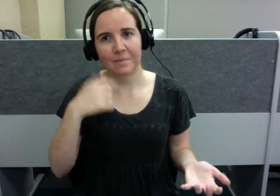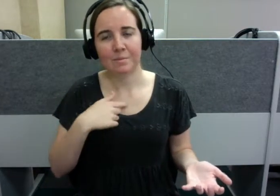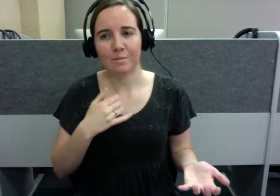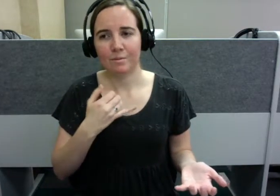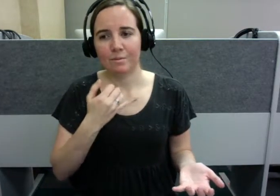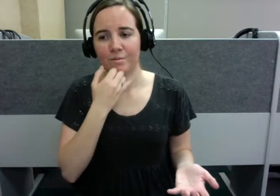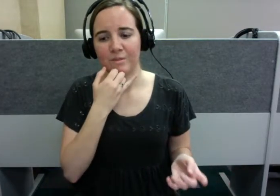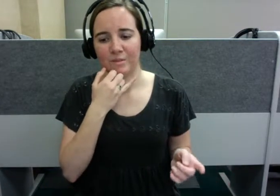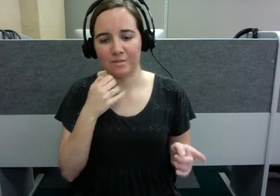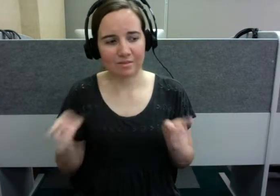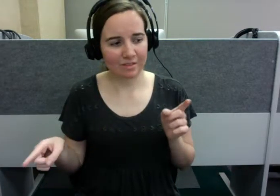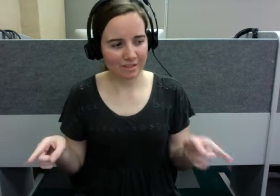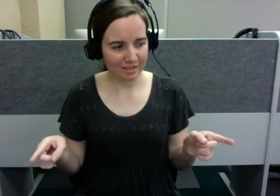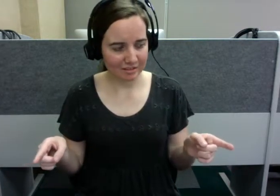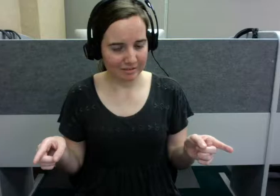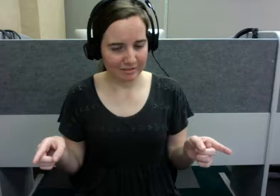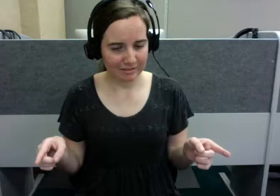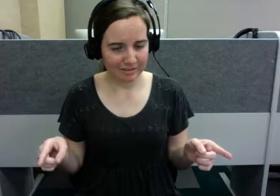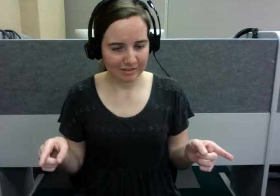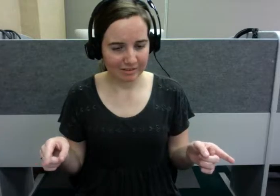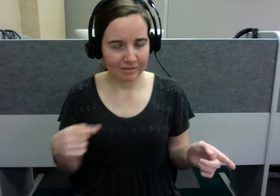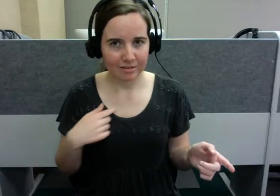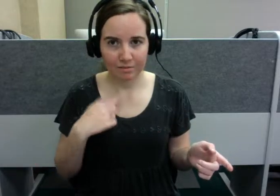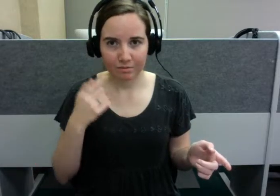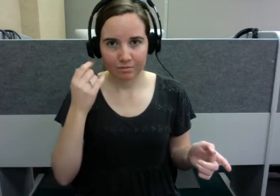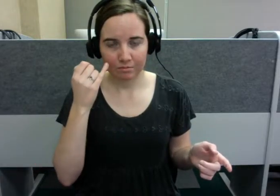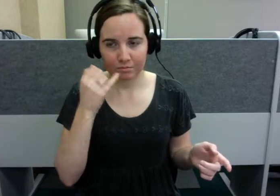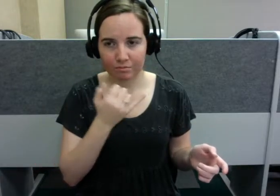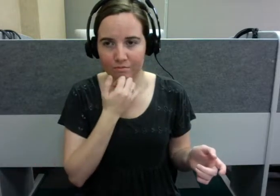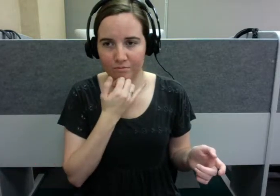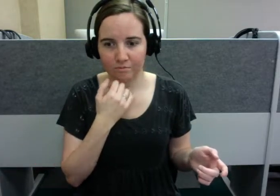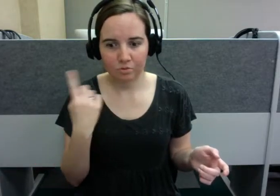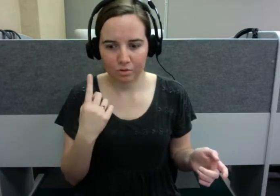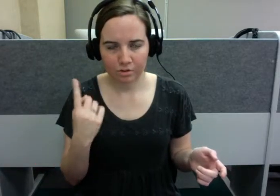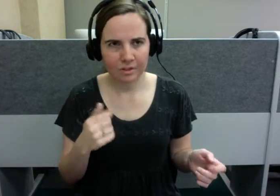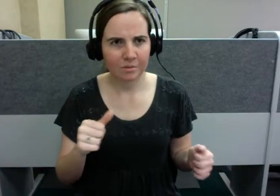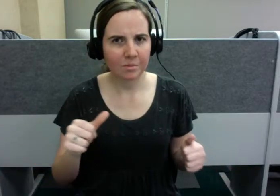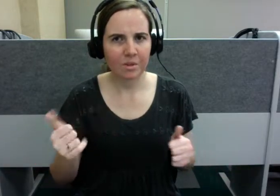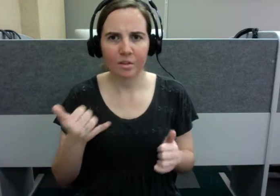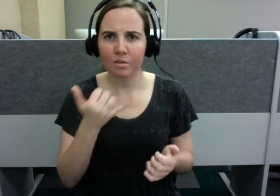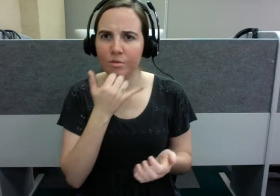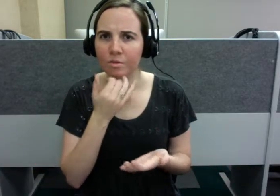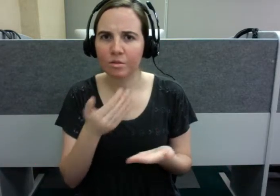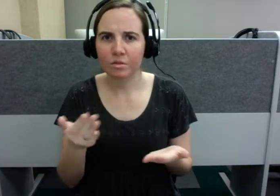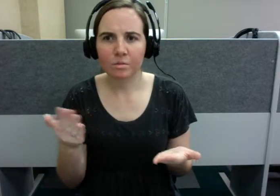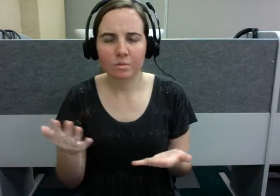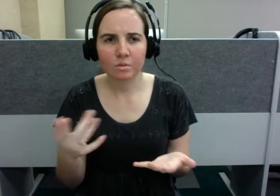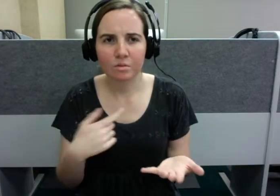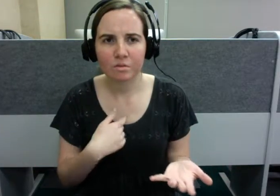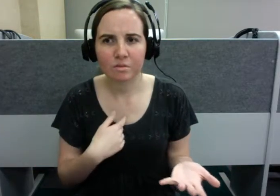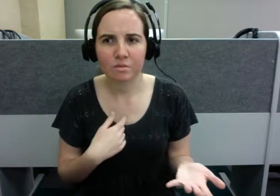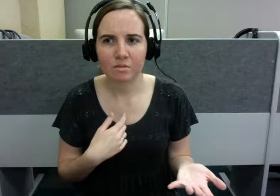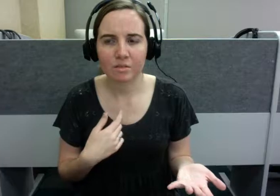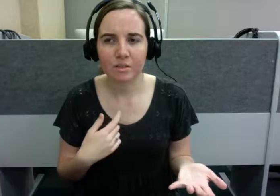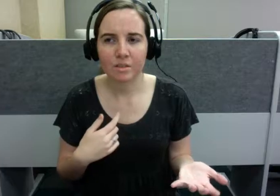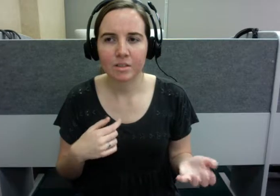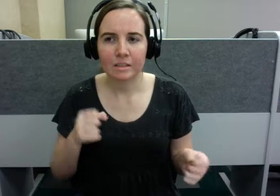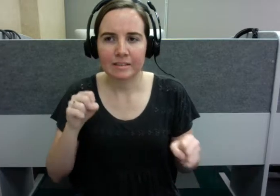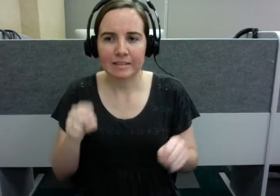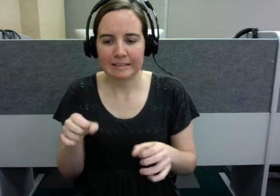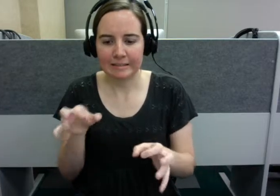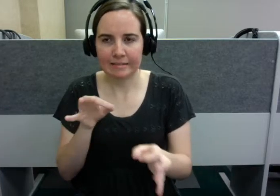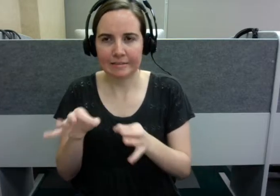that, and if I'm wrong so often in a literal way, what other peripatetic misconceptions might I be able to comment upon?